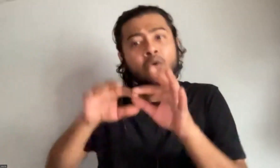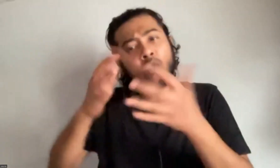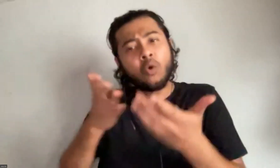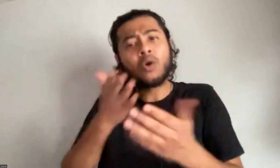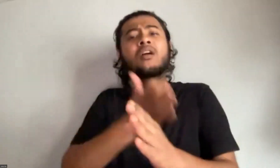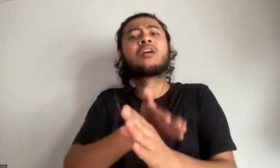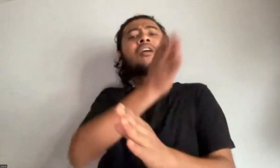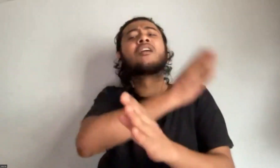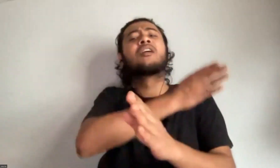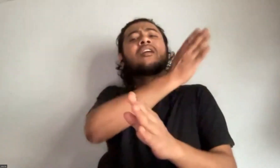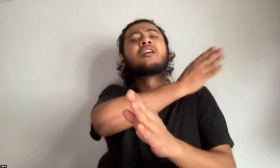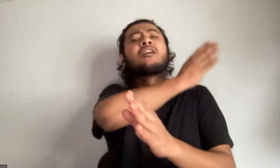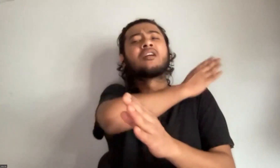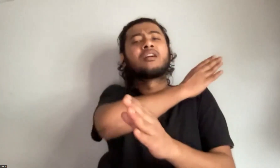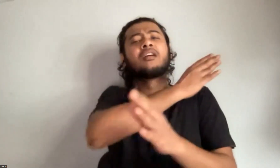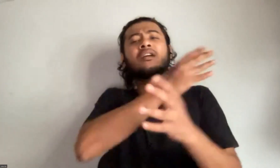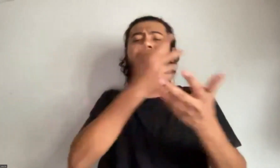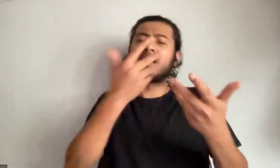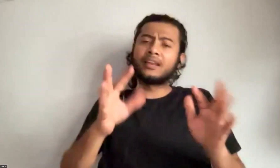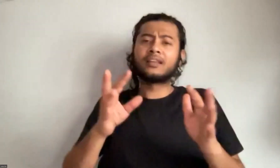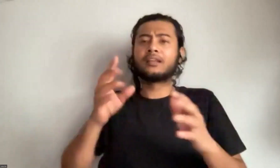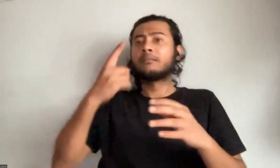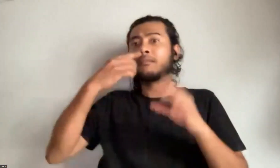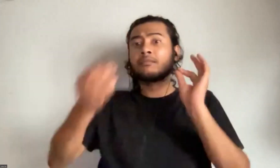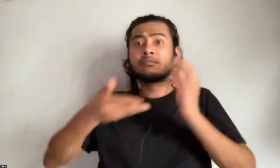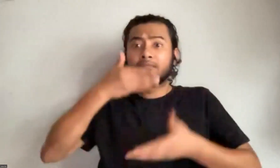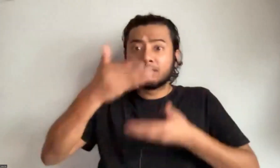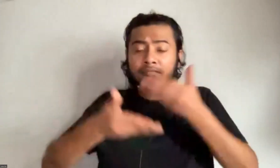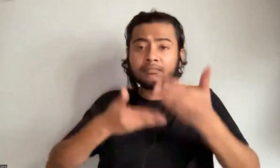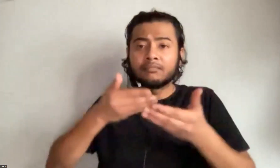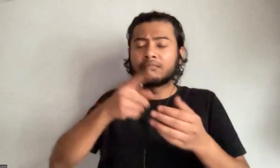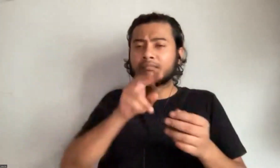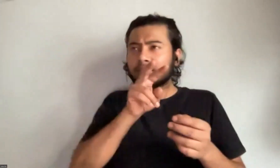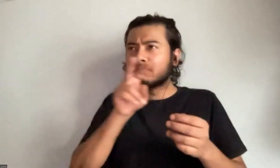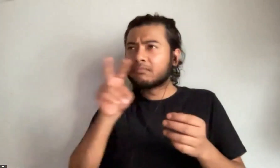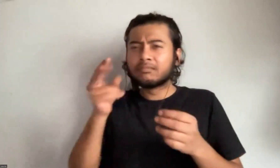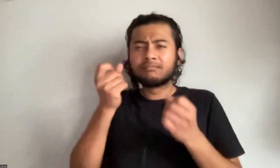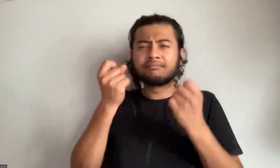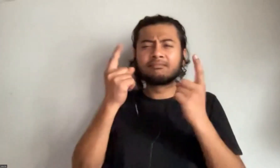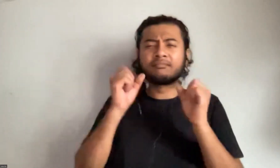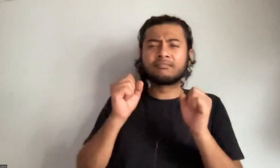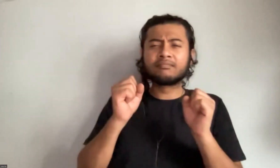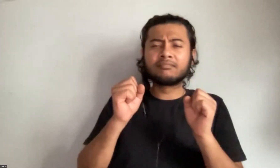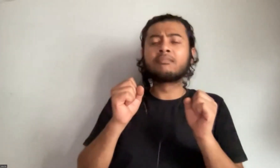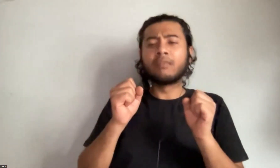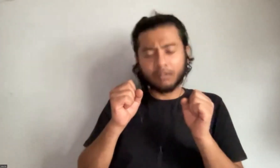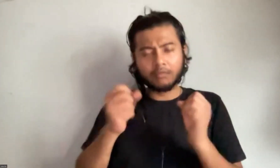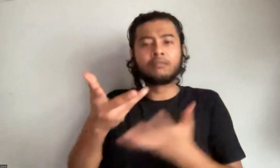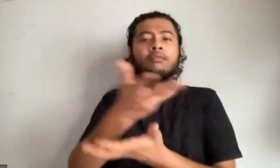we are doing the video, so I have received many videos, yet I have not received from